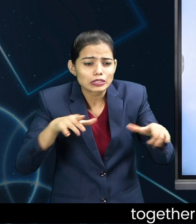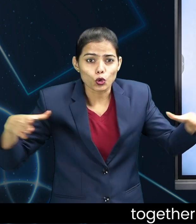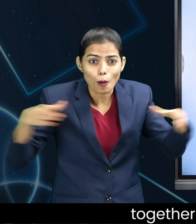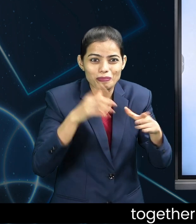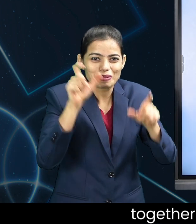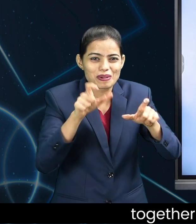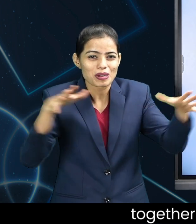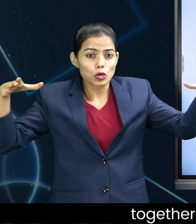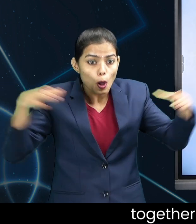and opinions.